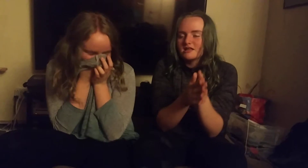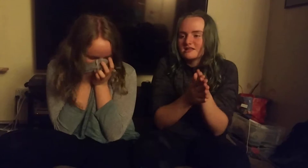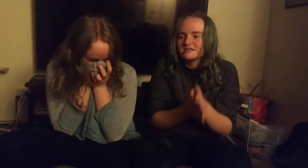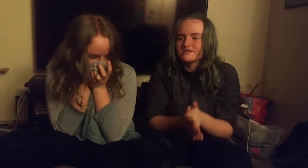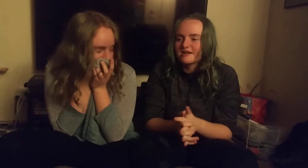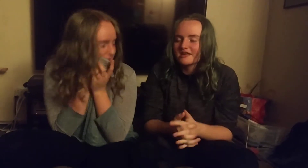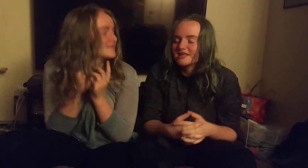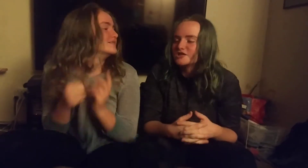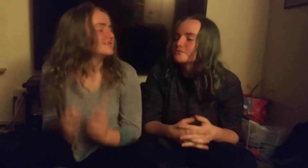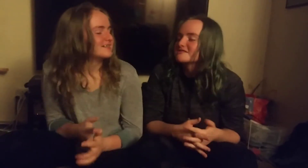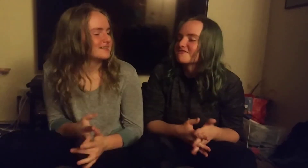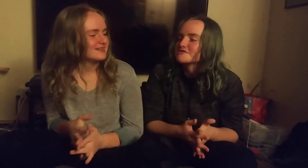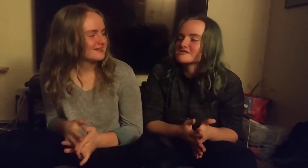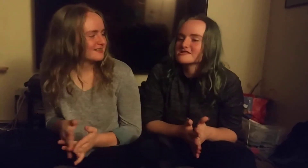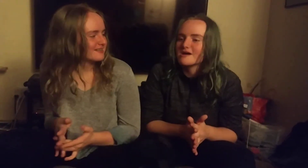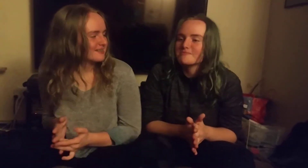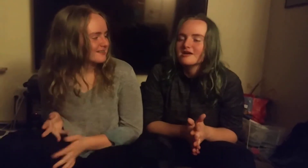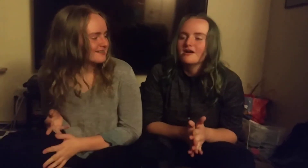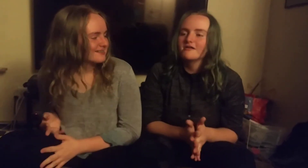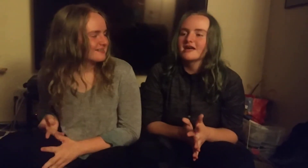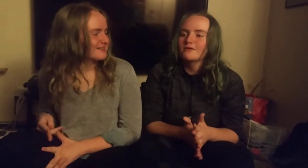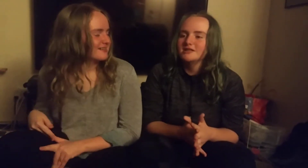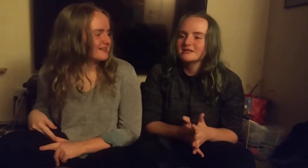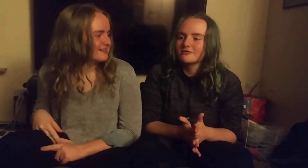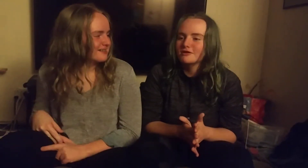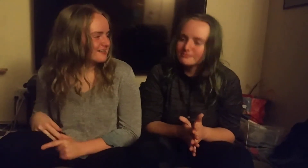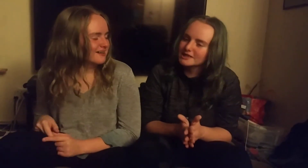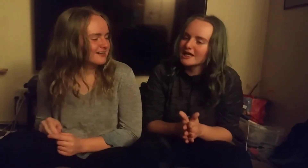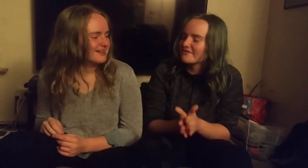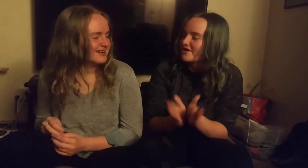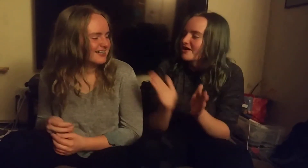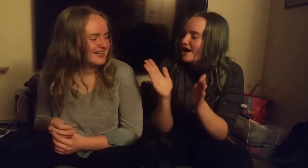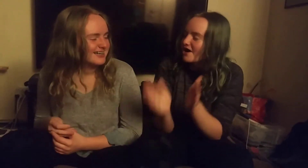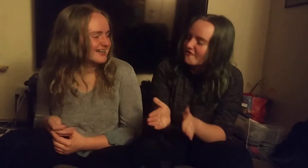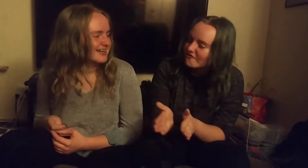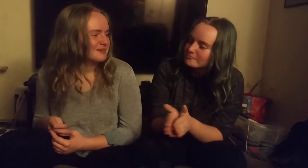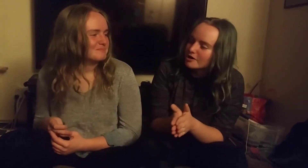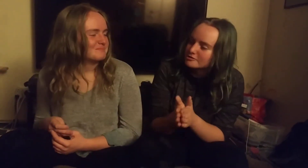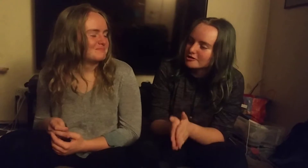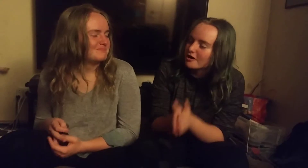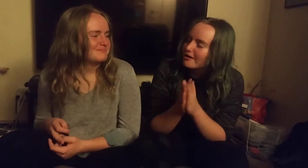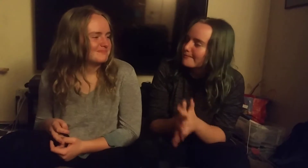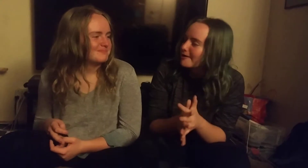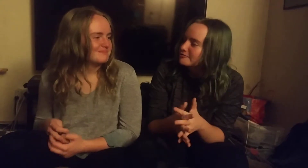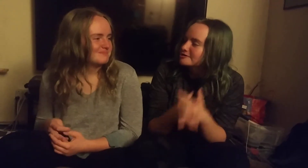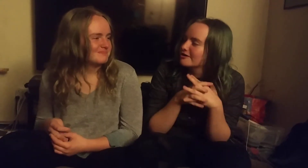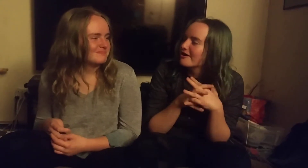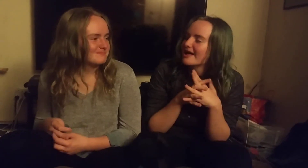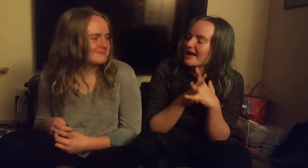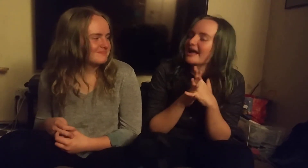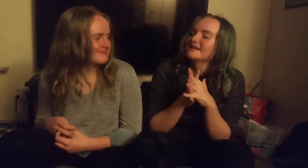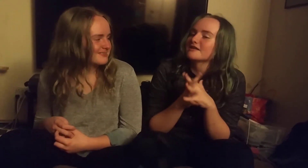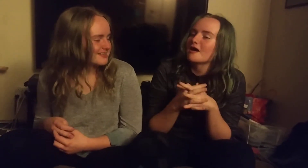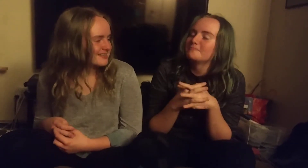then she reads the first step. Okay, we need to cream together our sugar, our brown sugar, and our